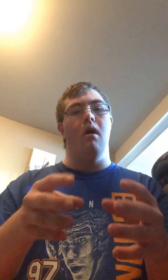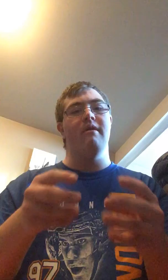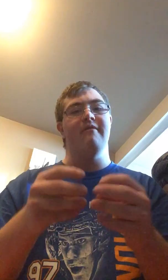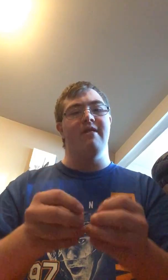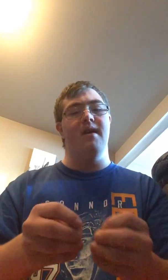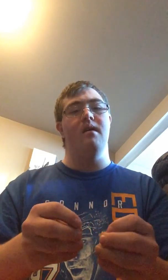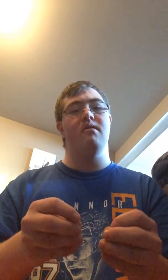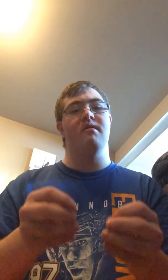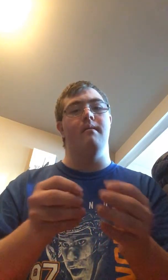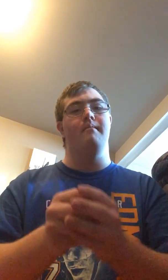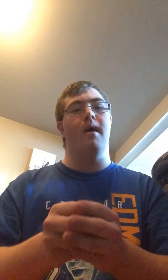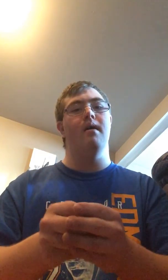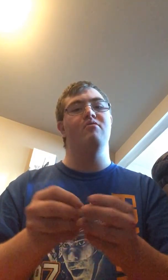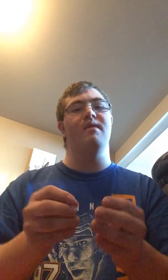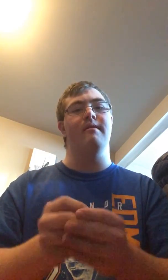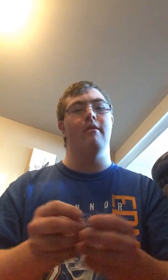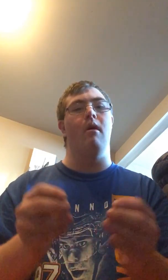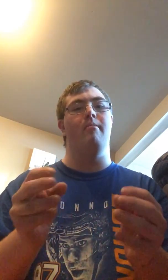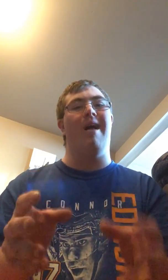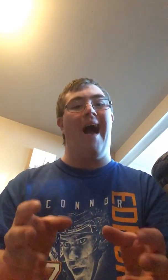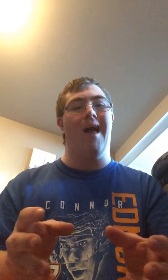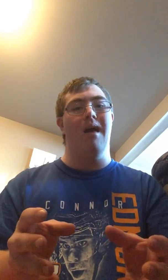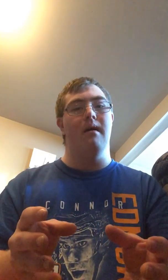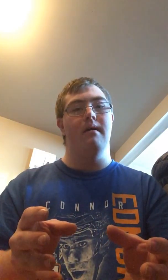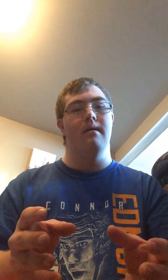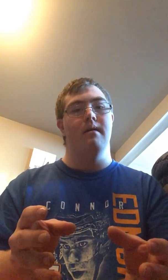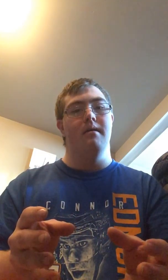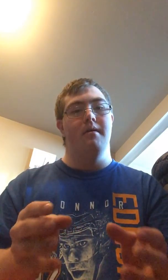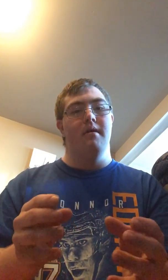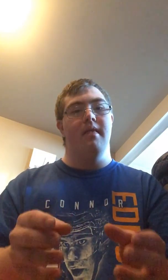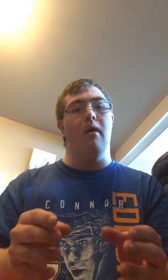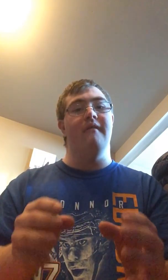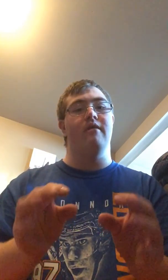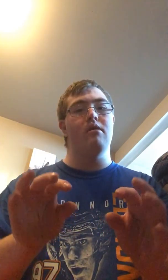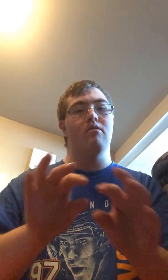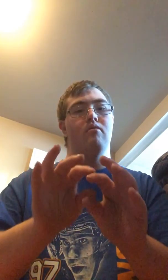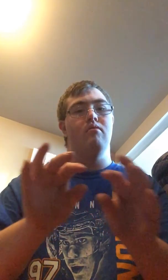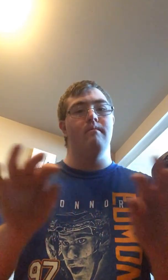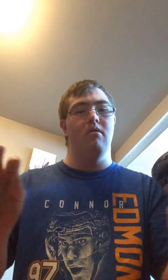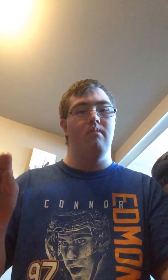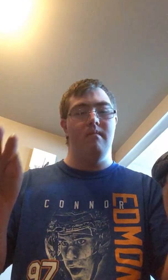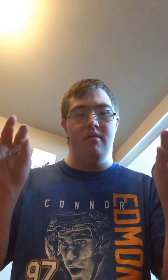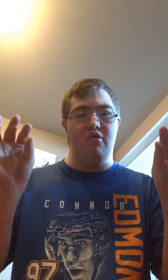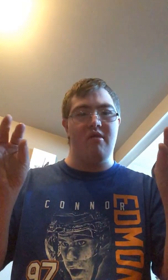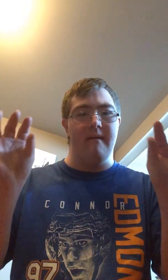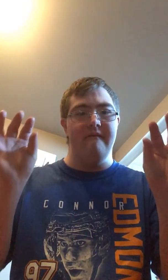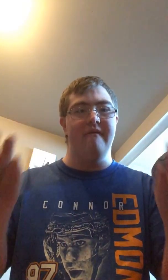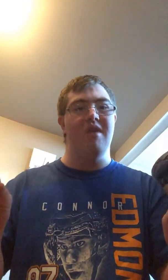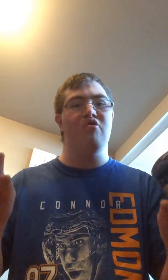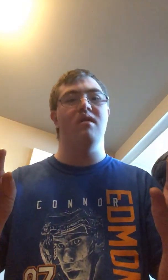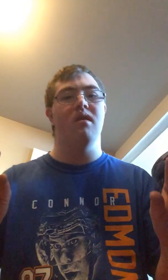these combined create something called plaque. Now, if you're to just envision